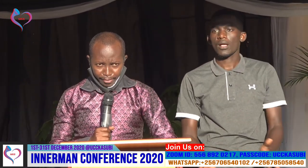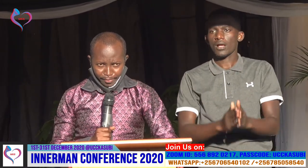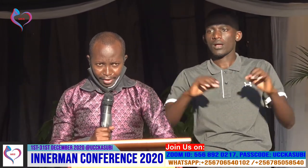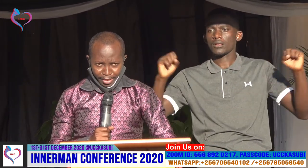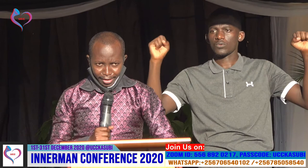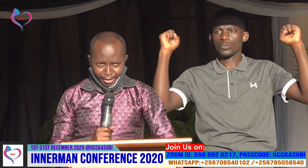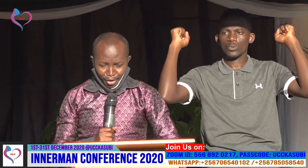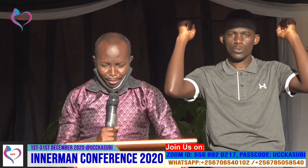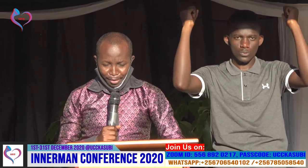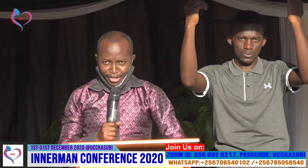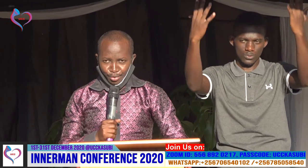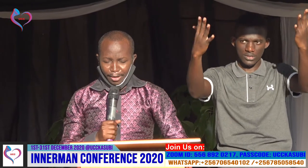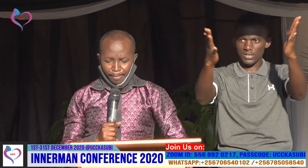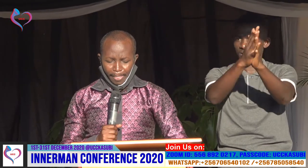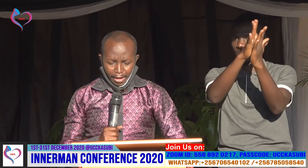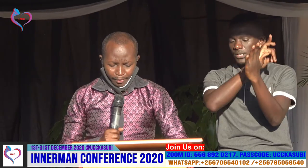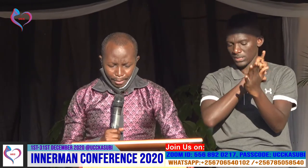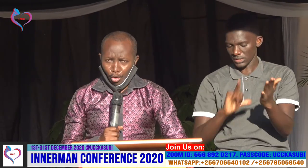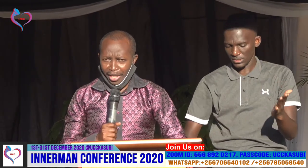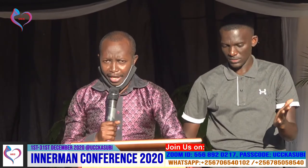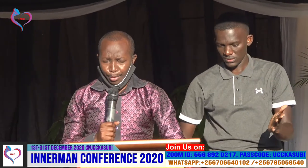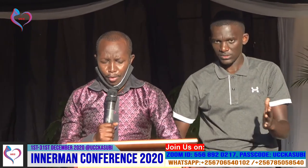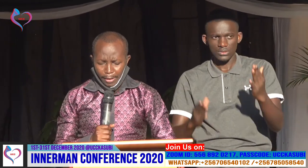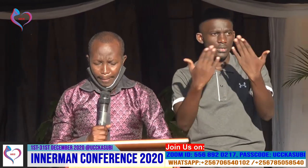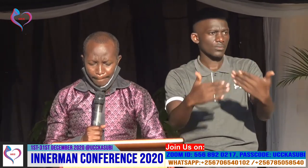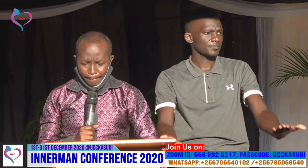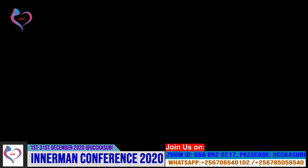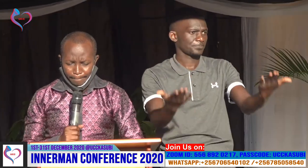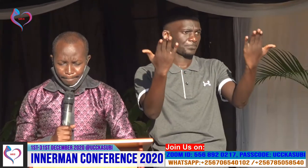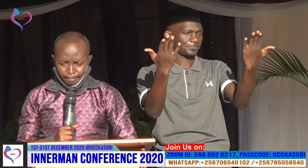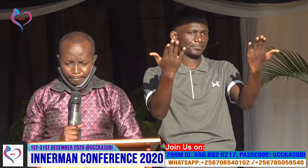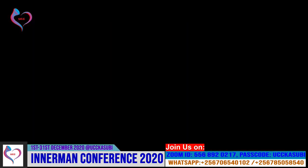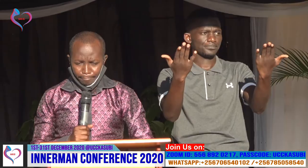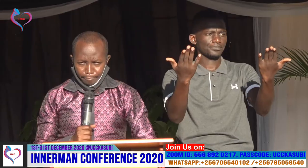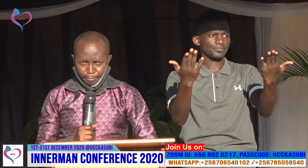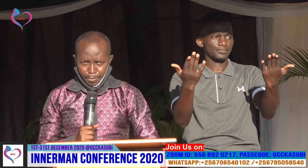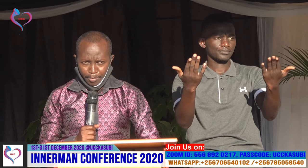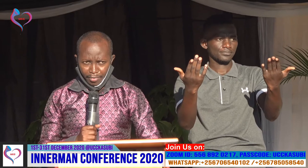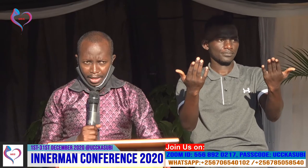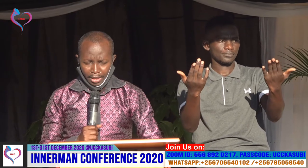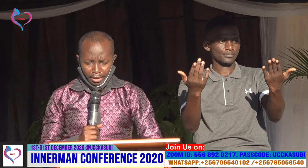Hallelujah. Hallelujah. Mukama yebazibwe. Praise the Lord. Ime kubigerebio? Stand up on your feet.